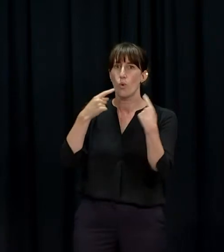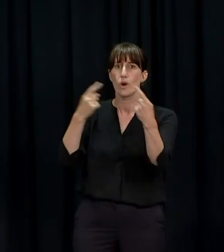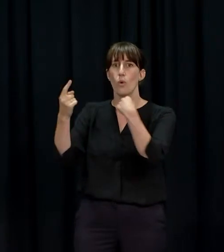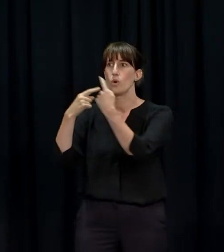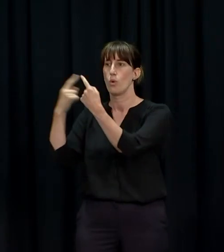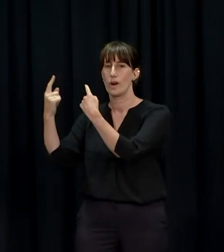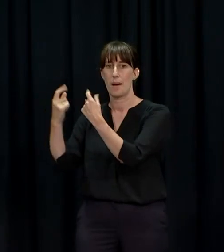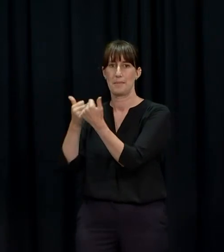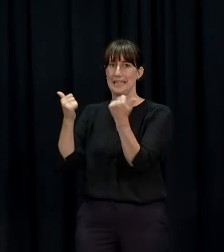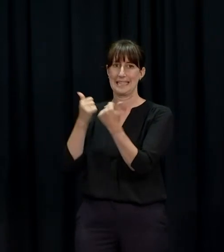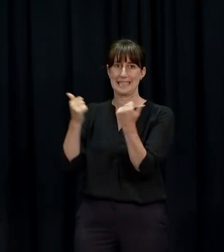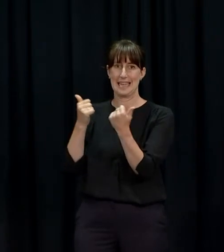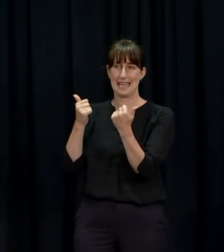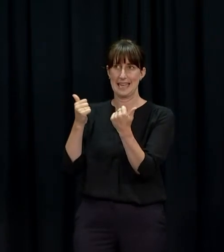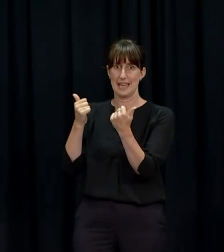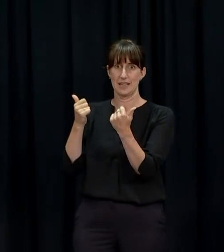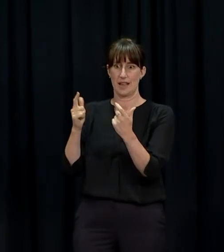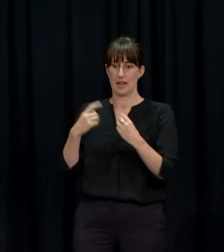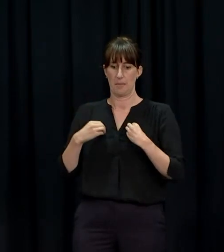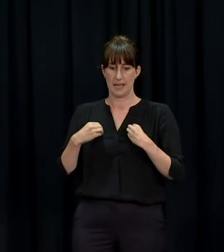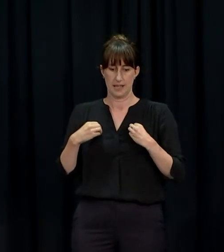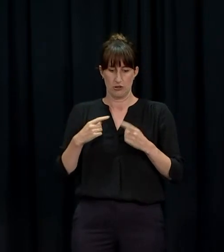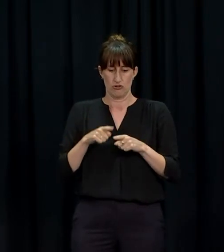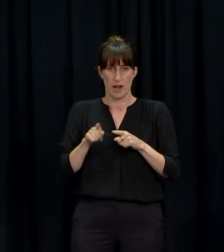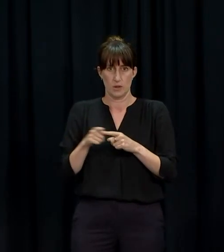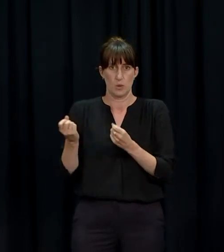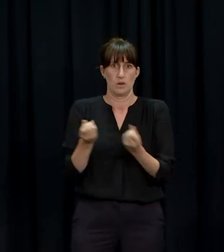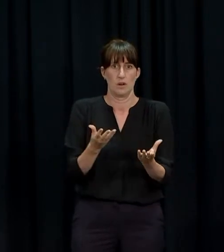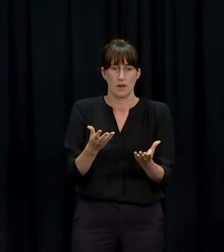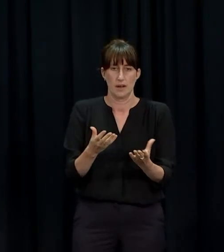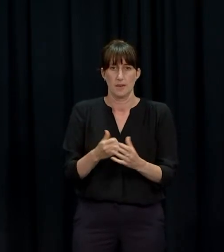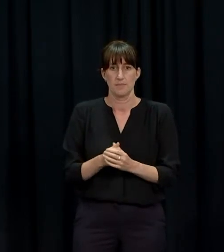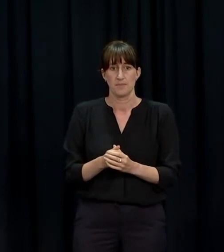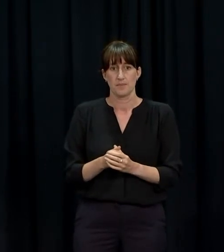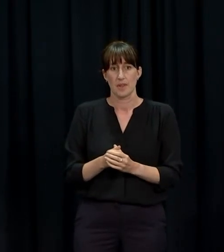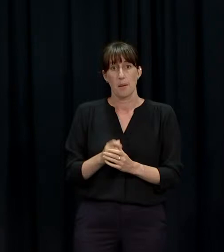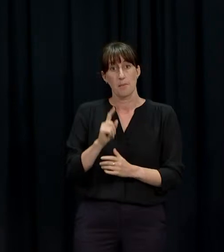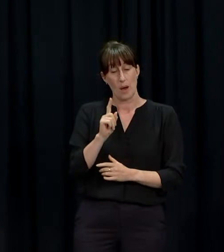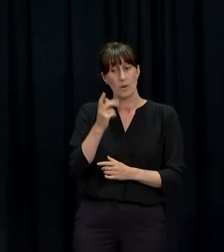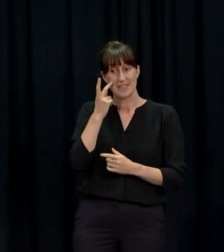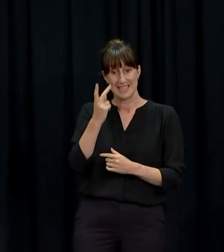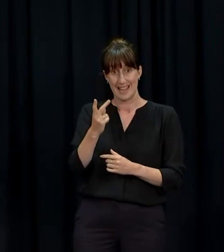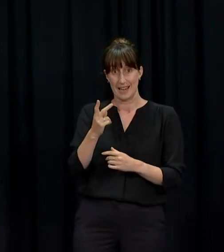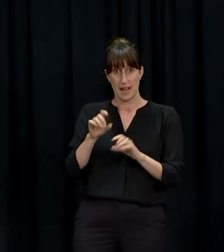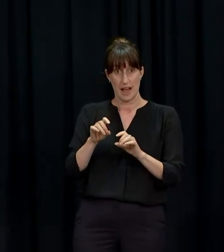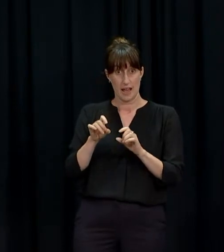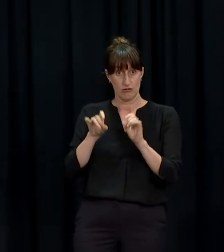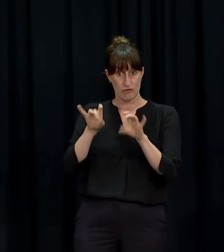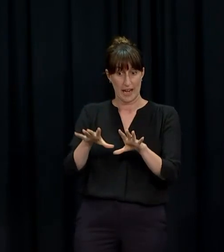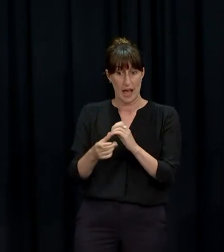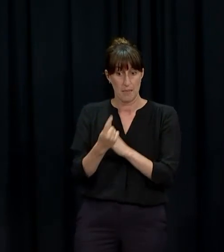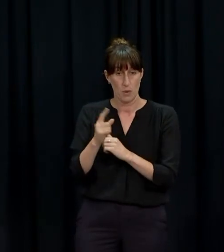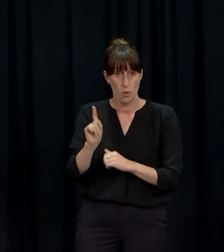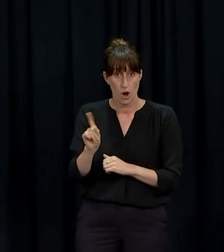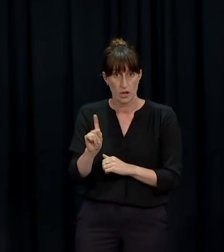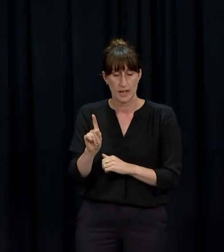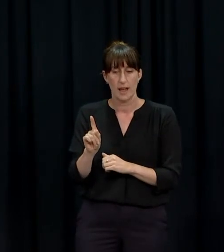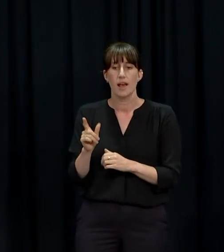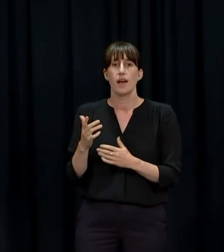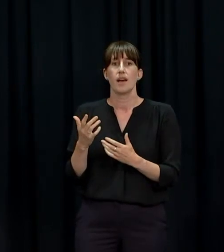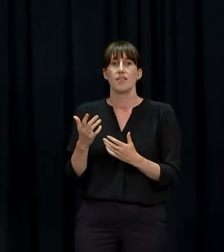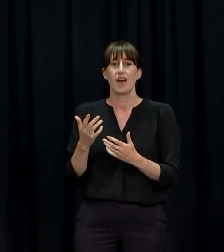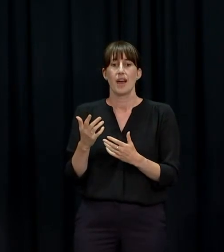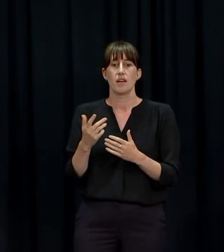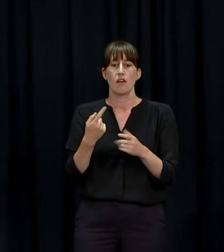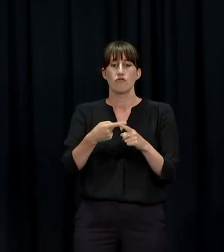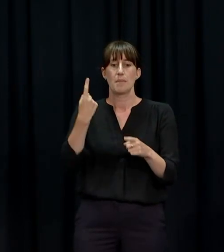head off is the sort of situation we have seen in other countries, including in Australia, where rapid antigen tests end up in the wrong place